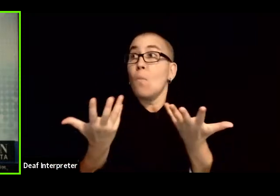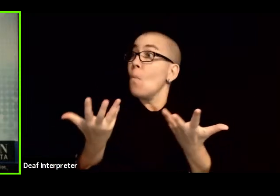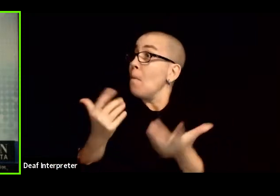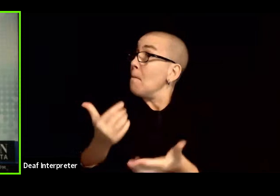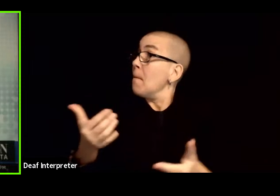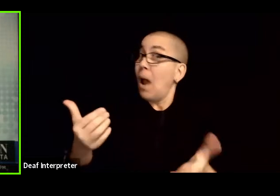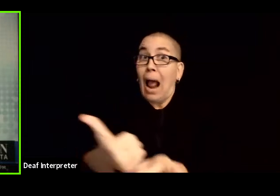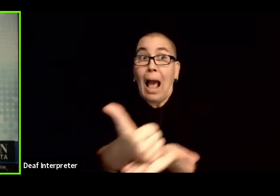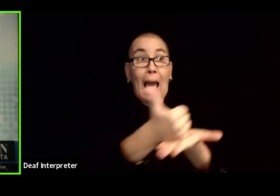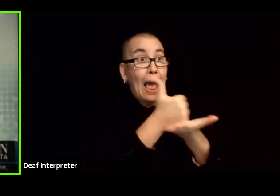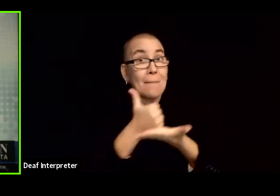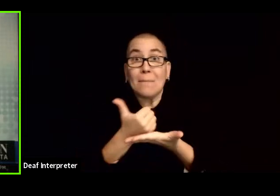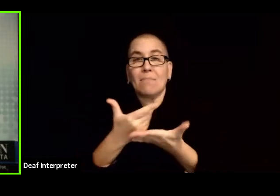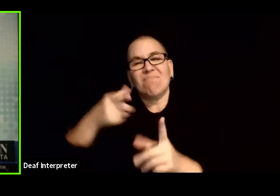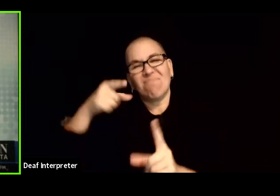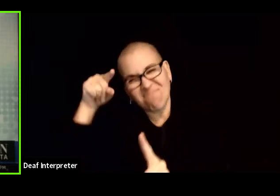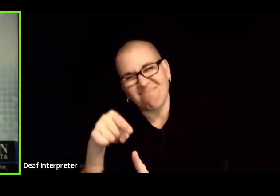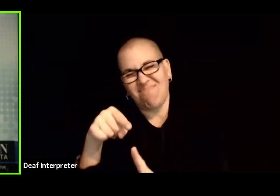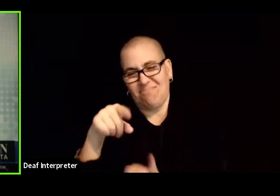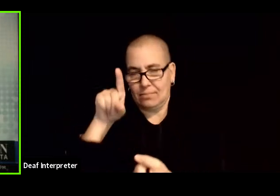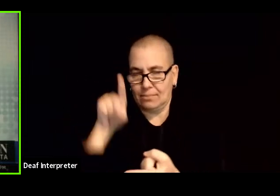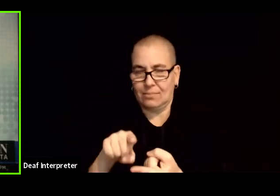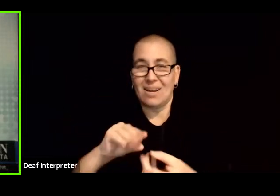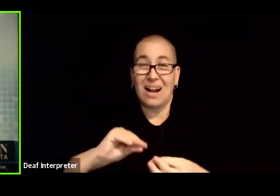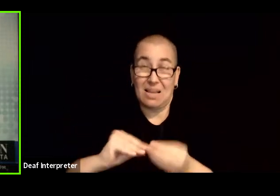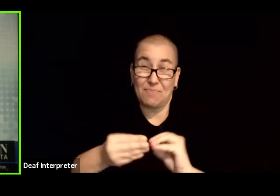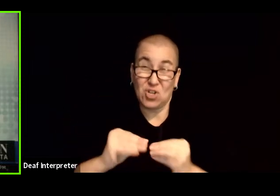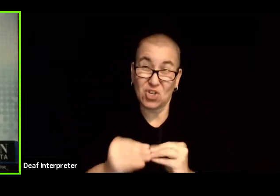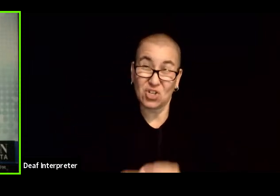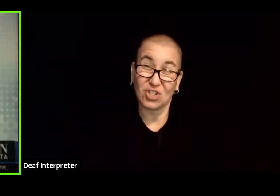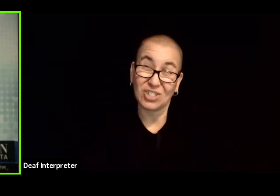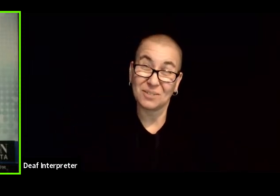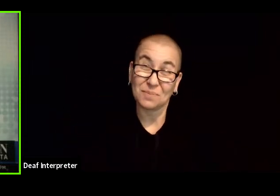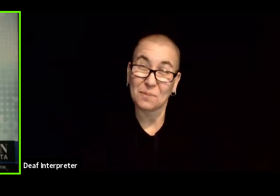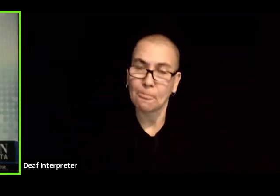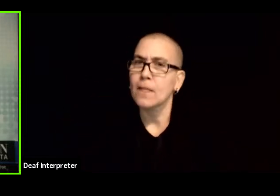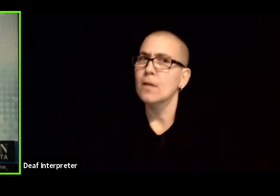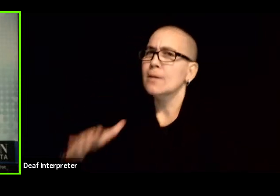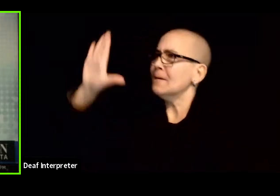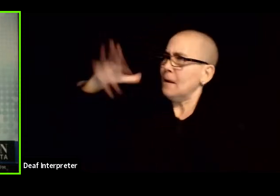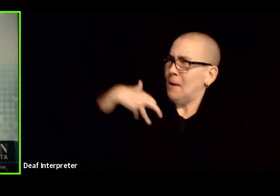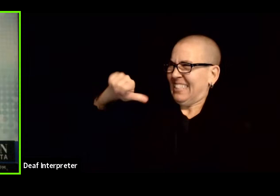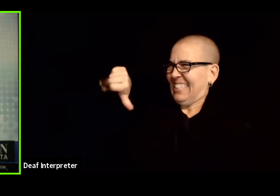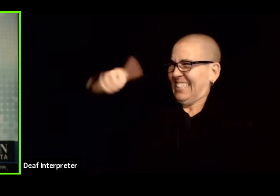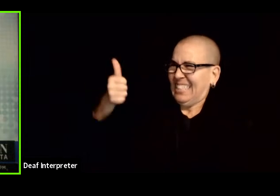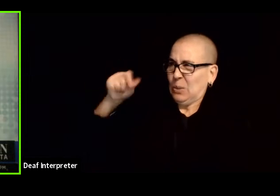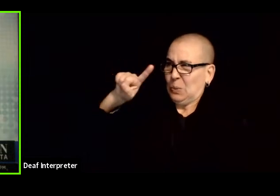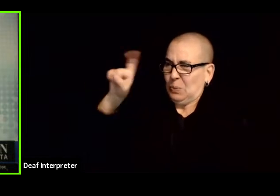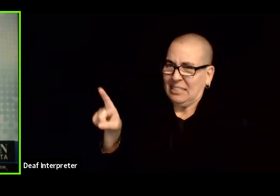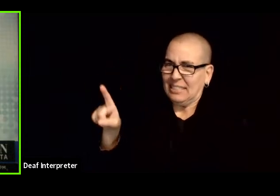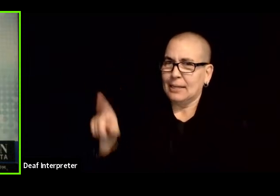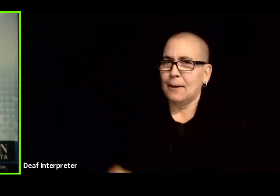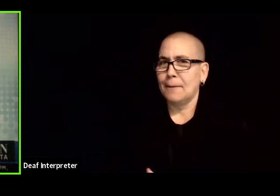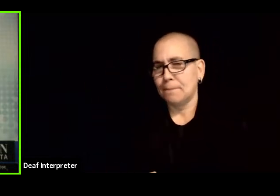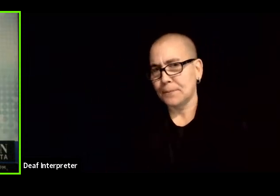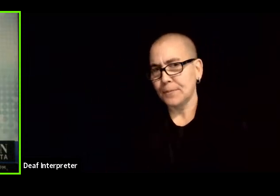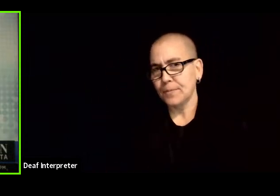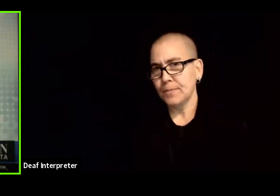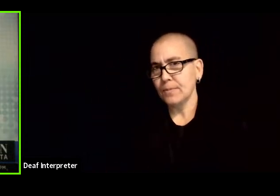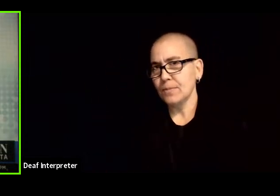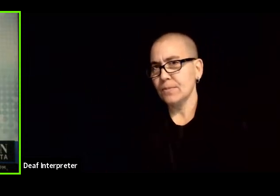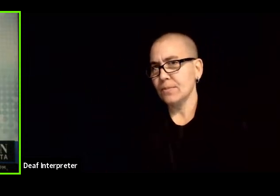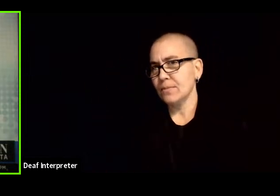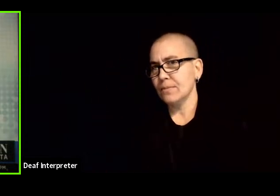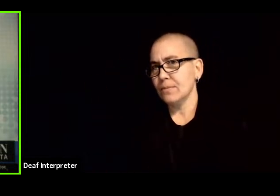And Commissioner, if I could just add, we certainly have very vivid examples of what's happening